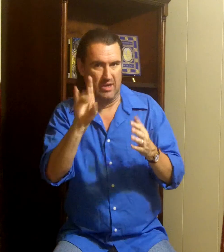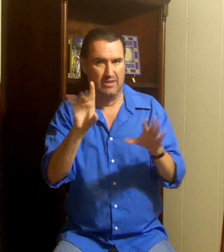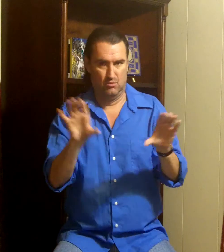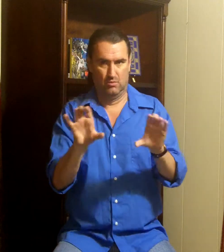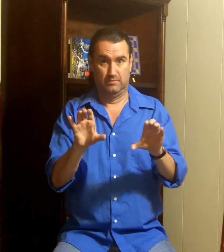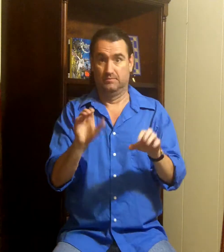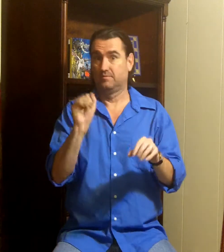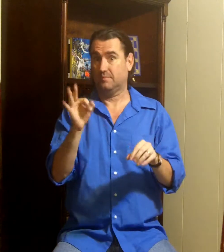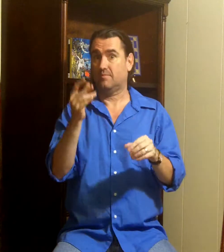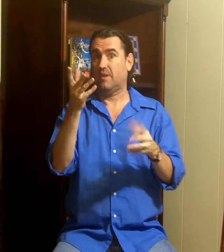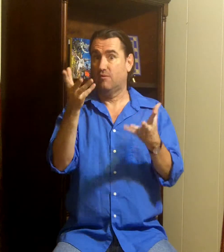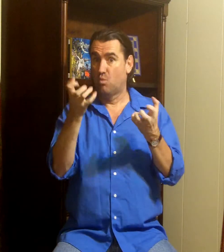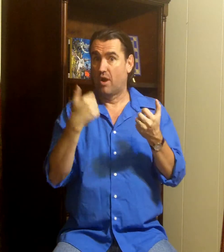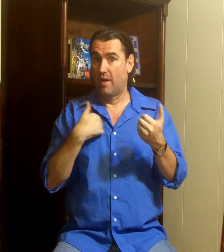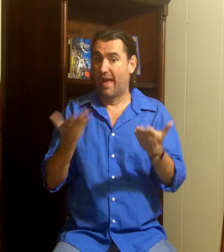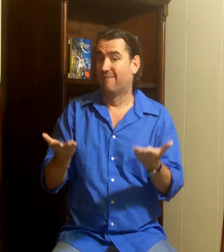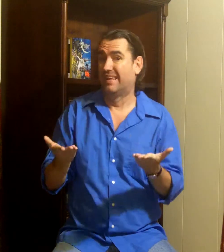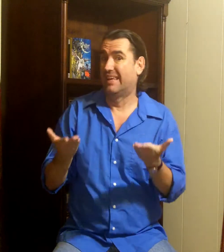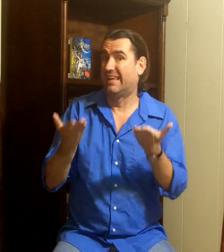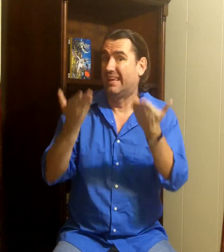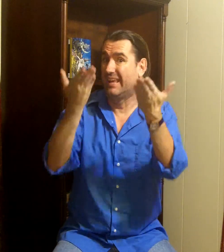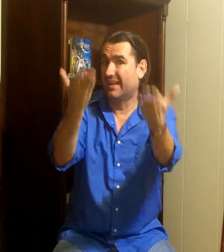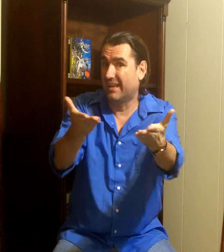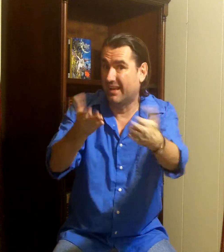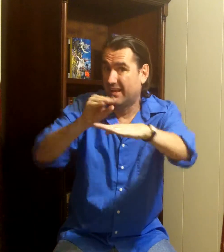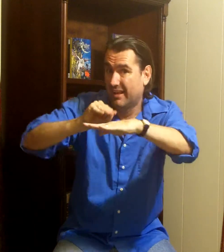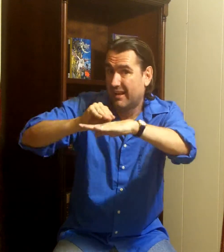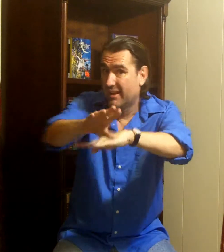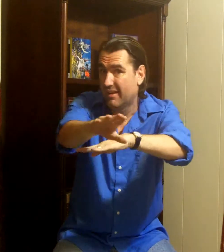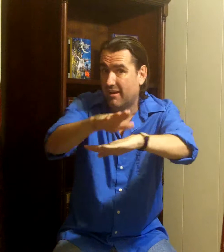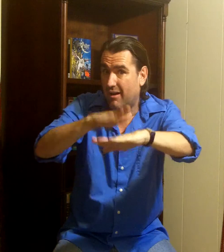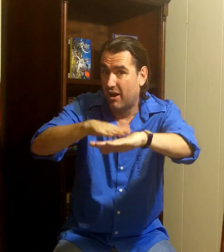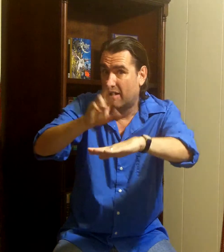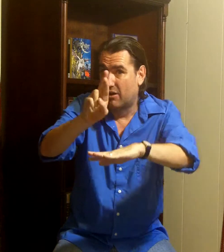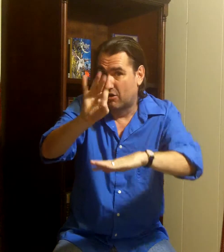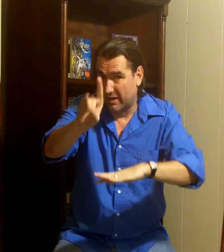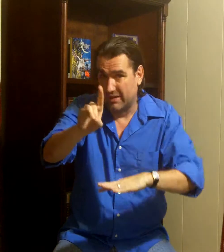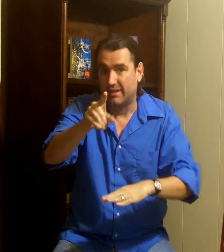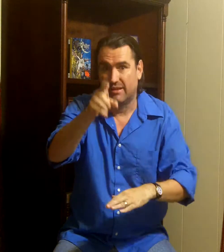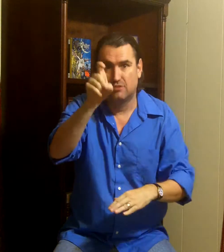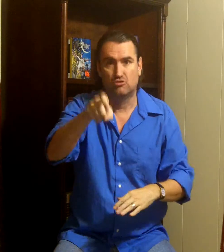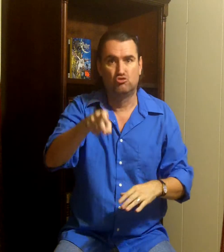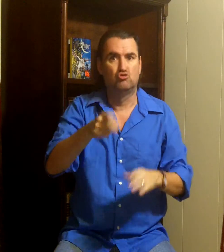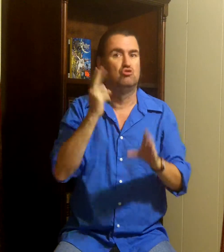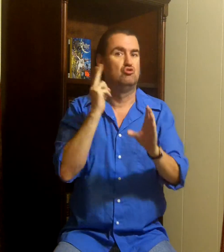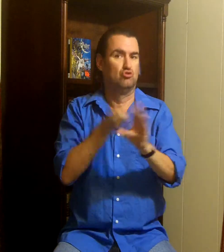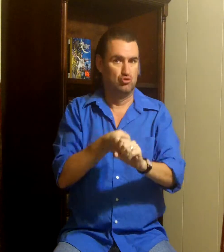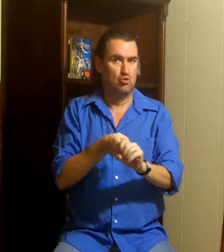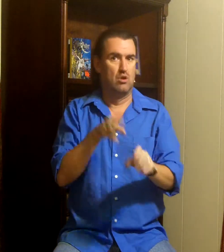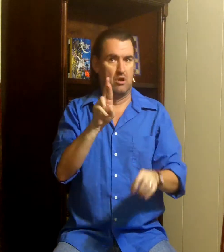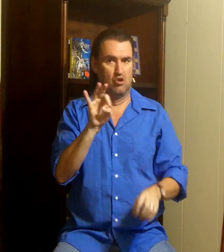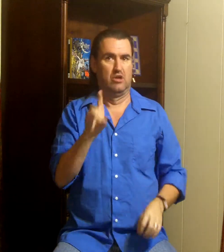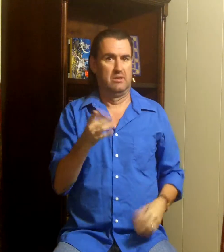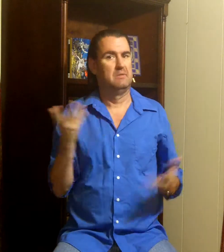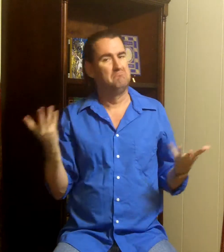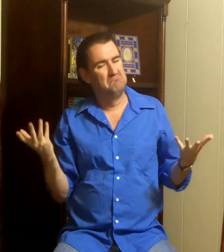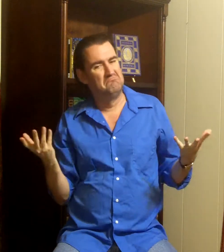then you should join RID so that your vote or your opinion can count. So in any